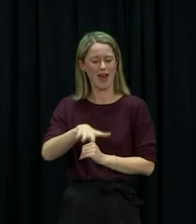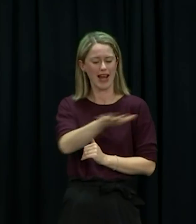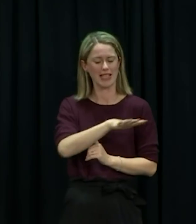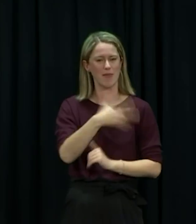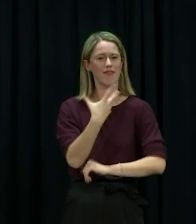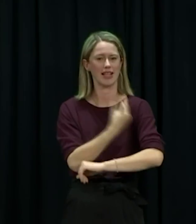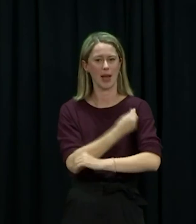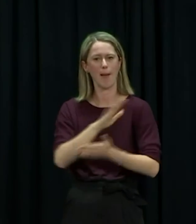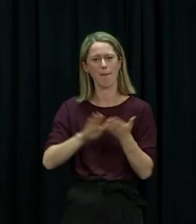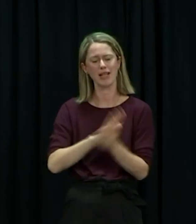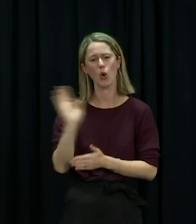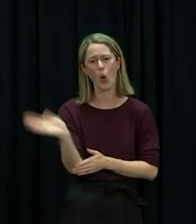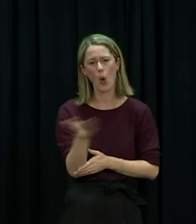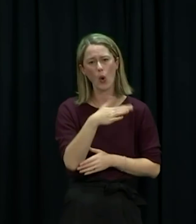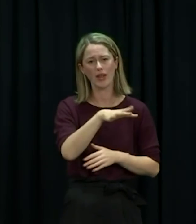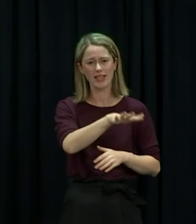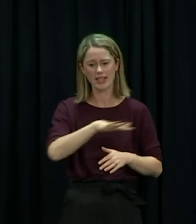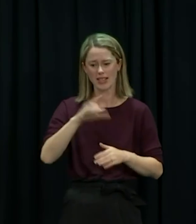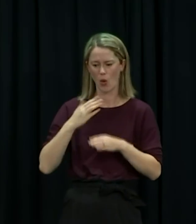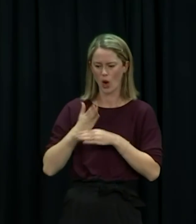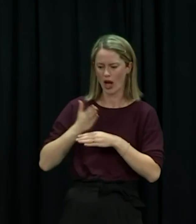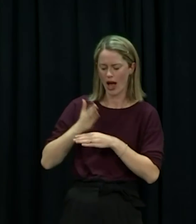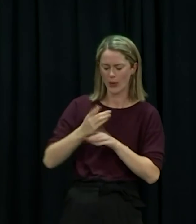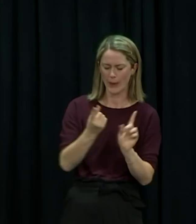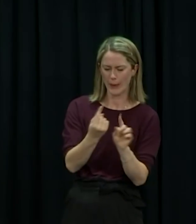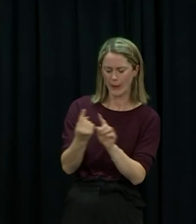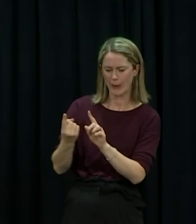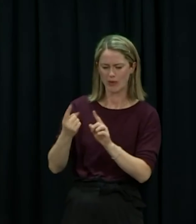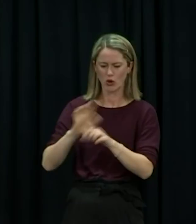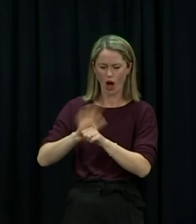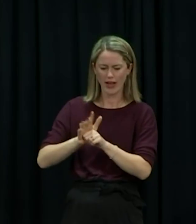to allow all of our sectors to respond to the pandemic whilst continuing